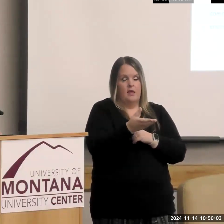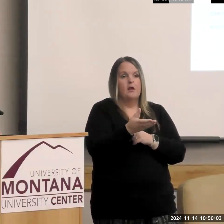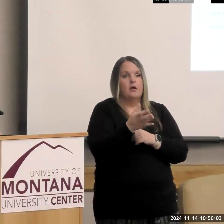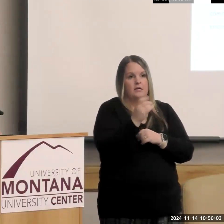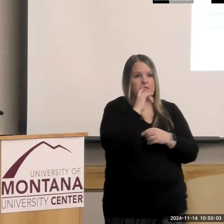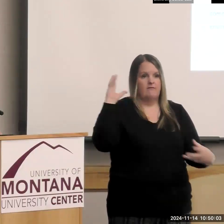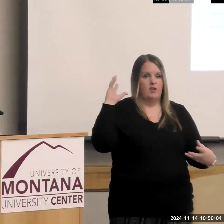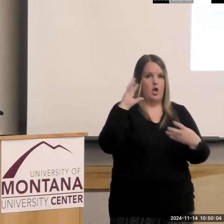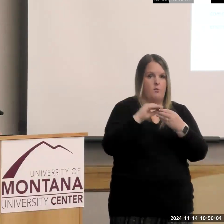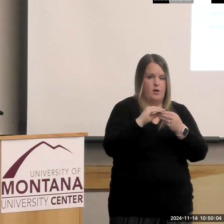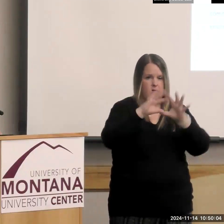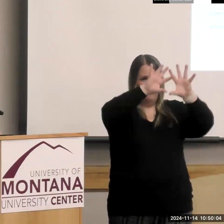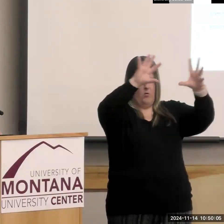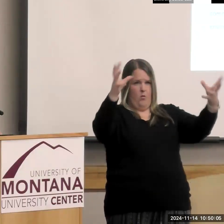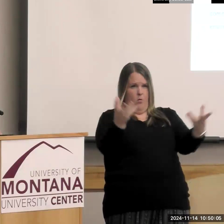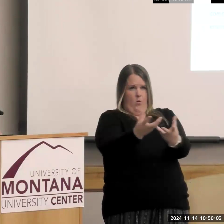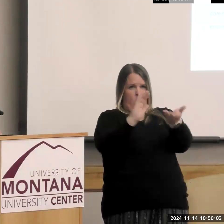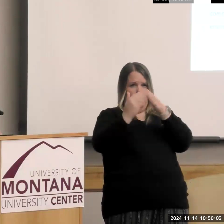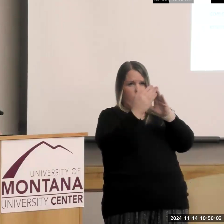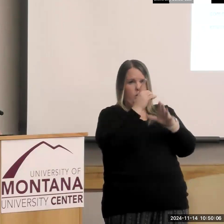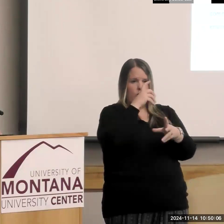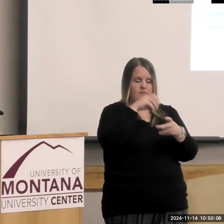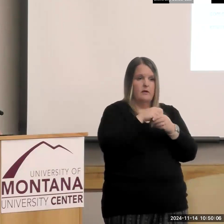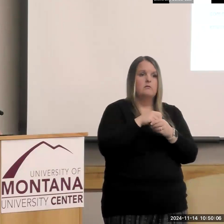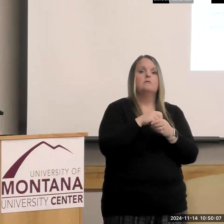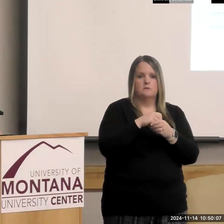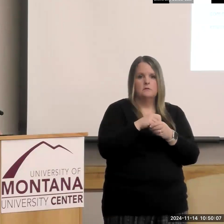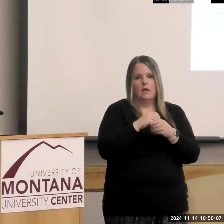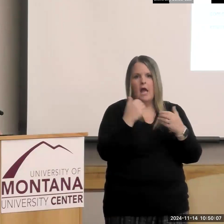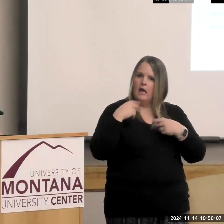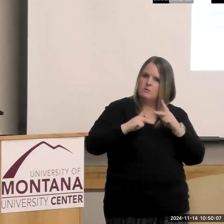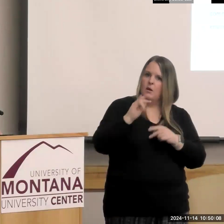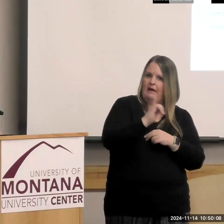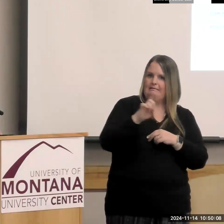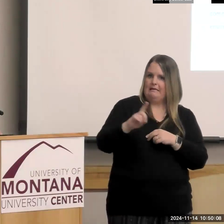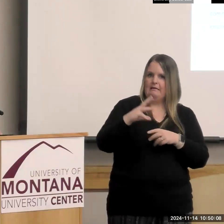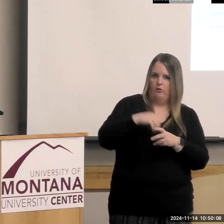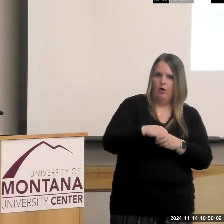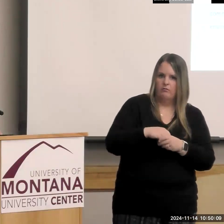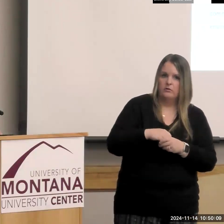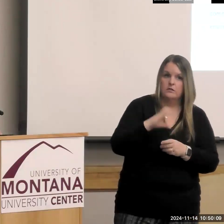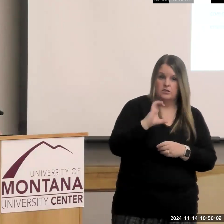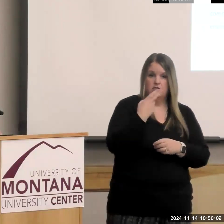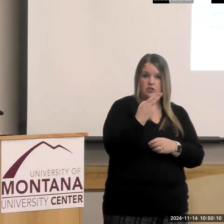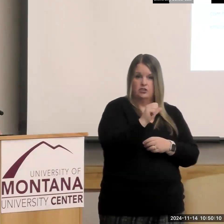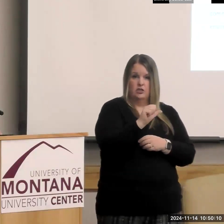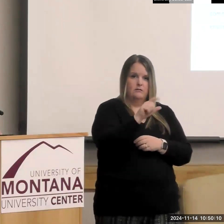picture of your community, and your community includes people with intellectual and developmental disabilities. CHAs typically